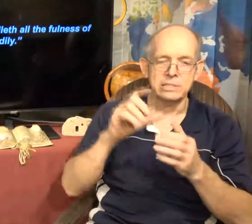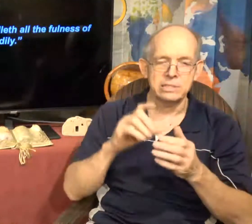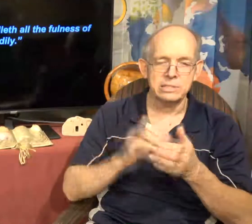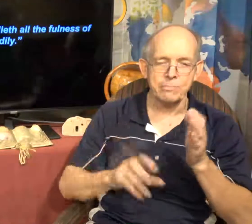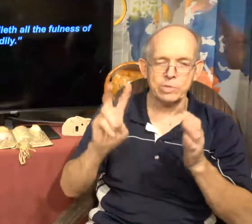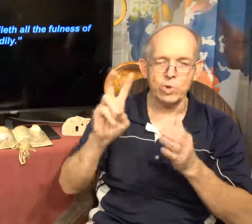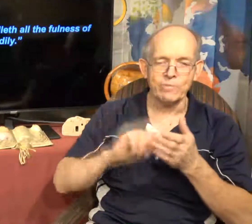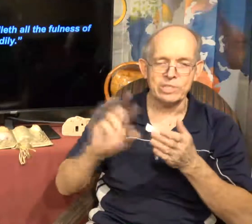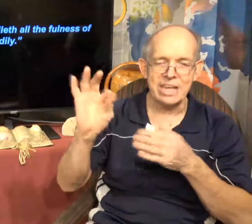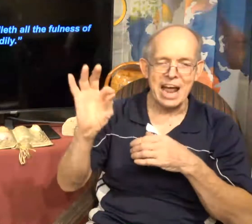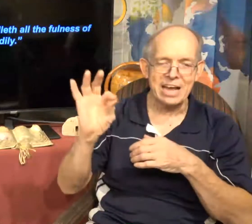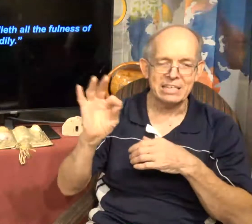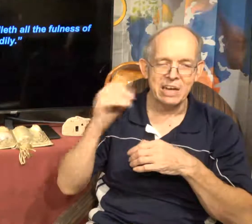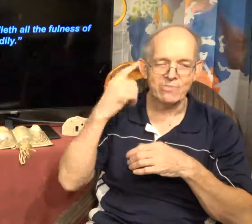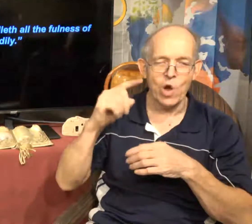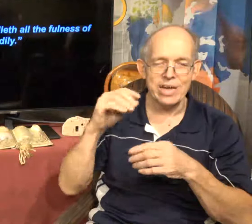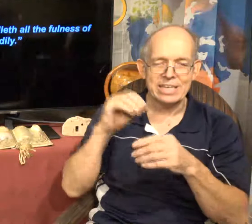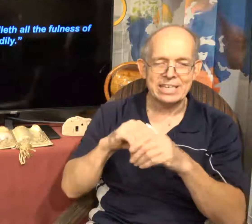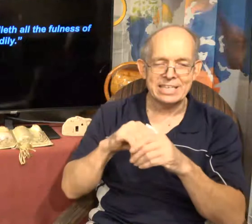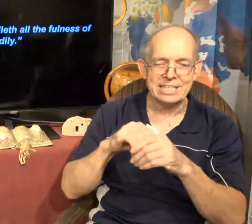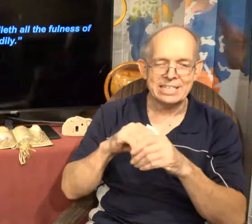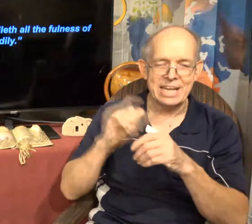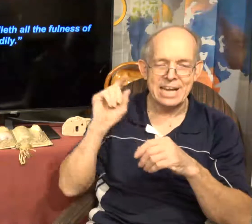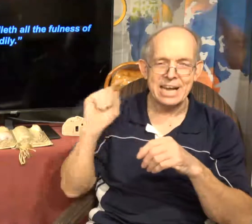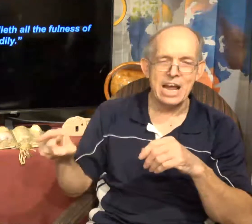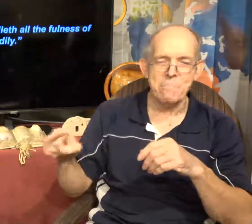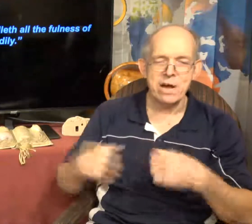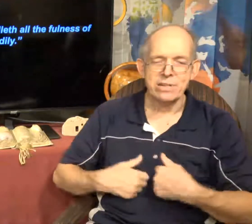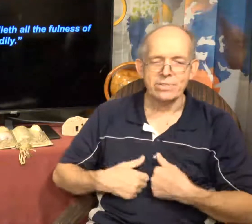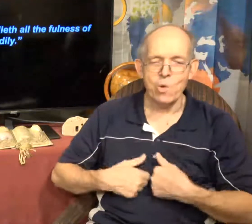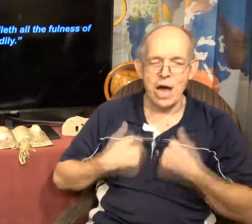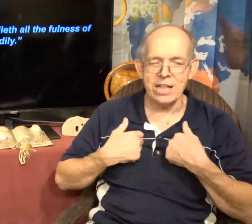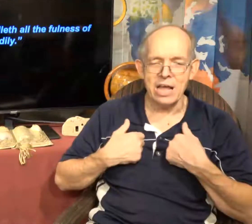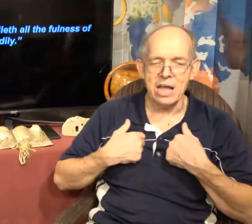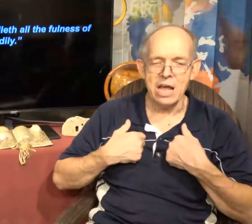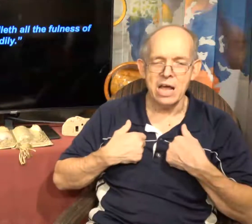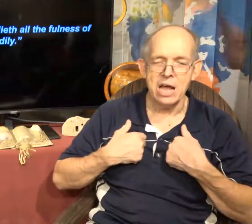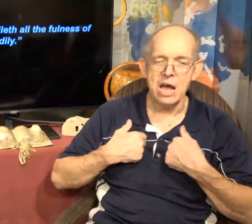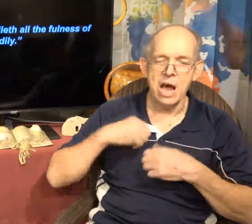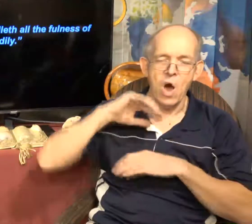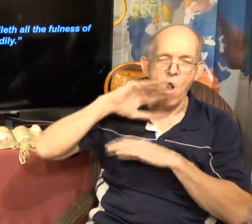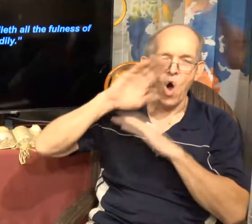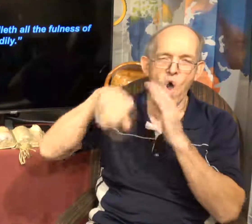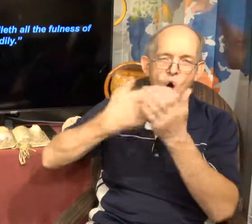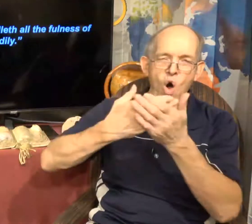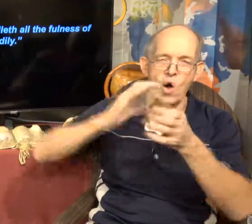Galatians chapter 3 verse 9. For in him dwelling all